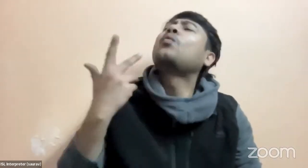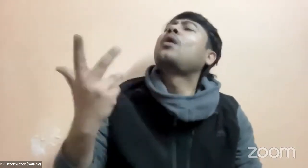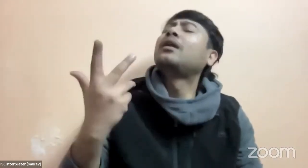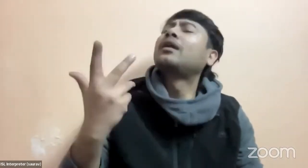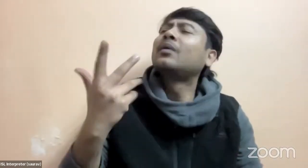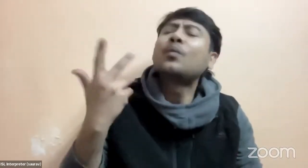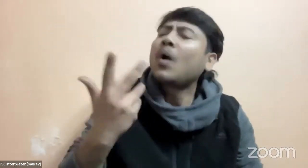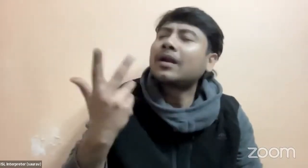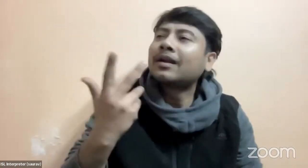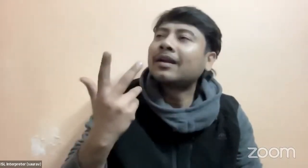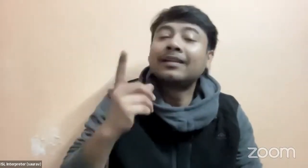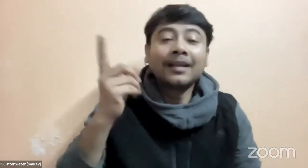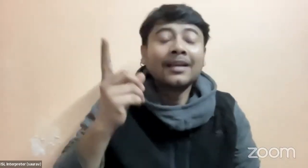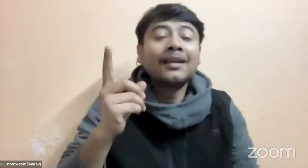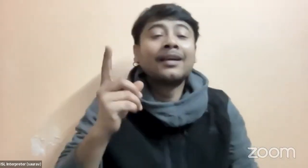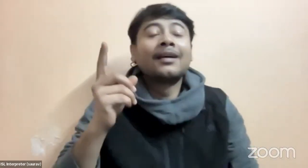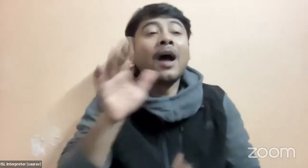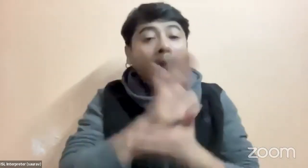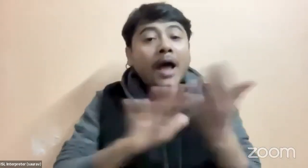So like this, he will trick everyone.